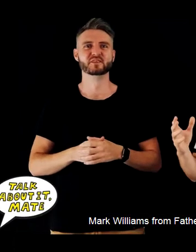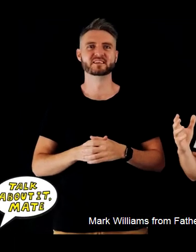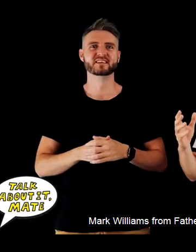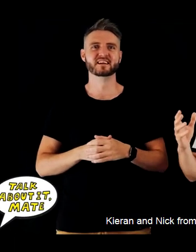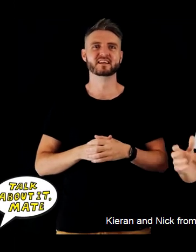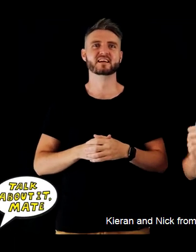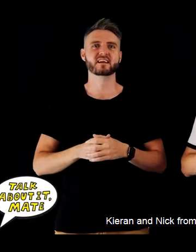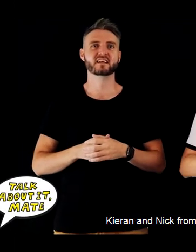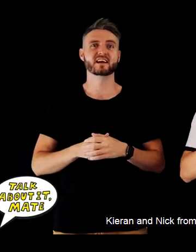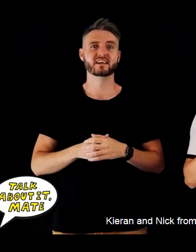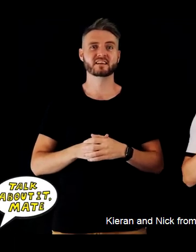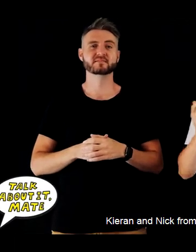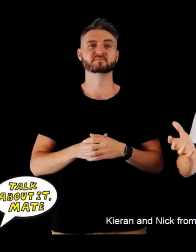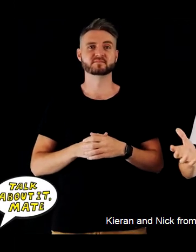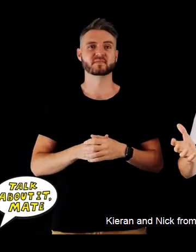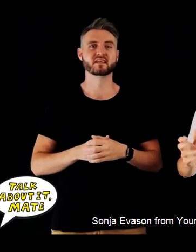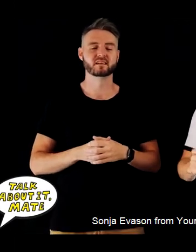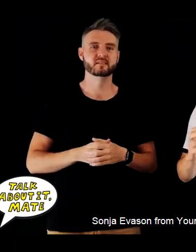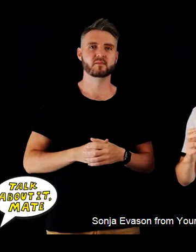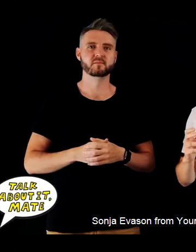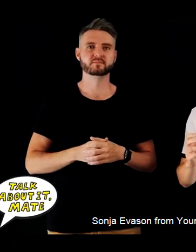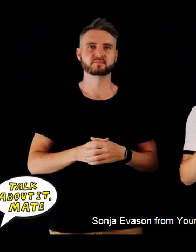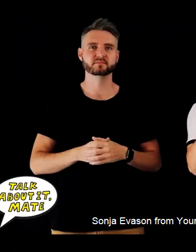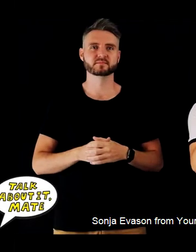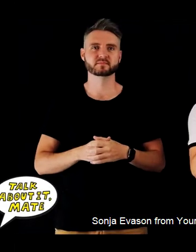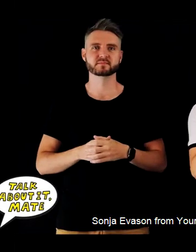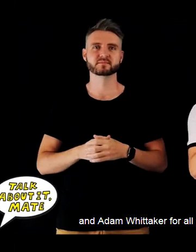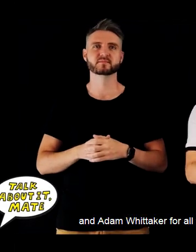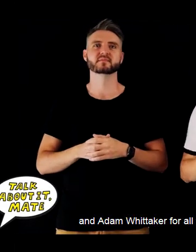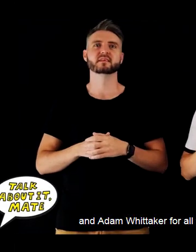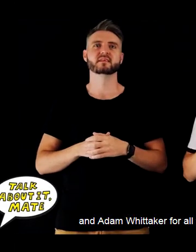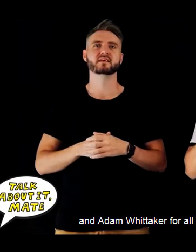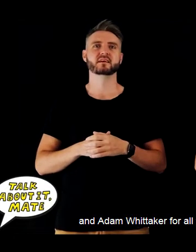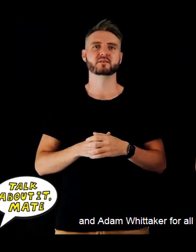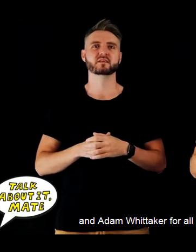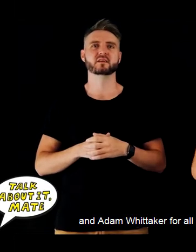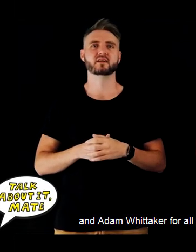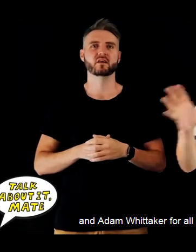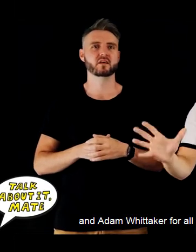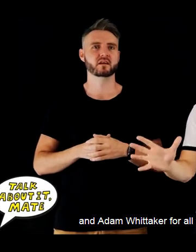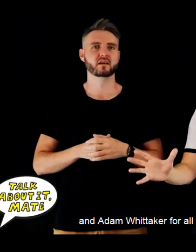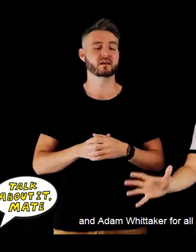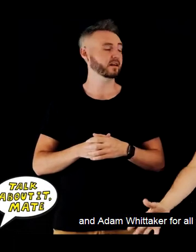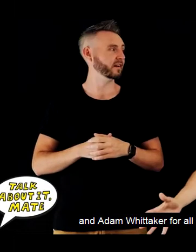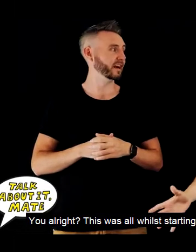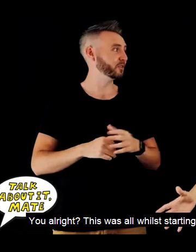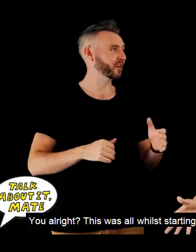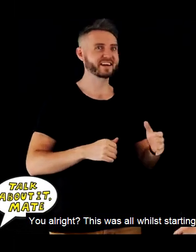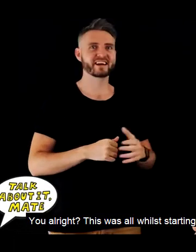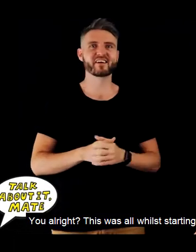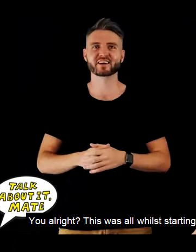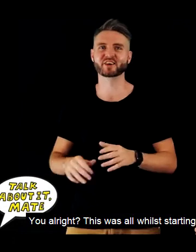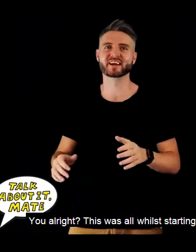Williams from Fathers Reaching Out, Kieran and Nick from Dad Matters, Sonia Everson from Your Space Therapy, and Adam Whitaker for all things social media. Yeah,